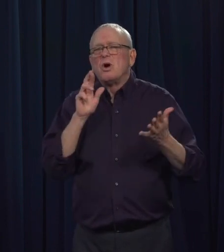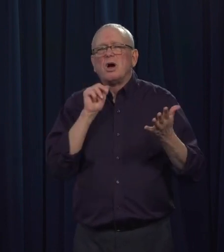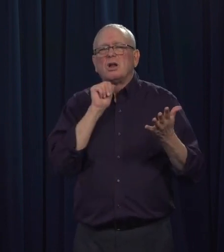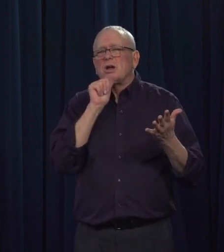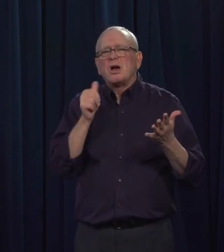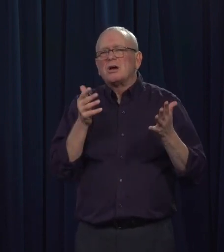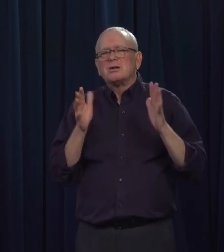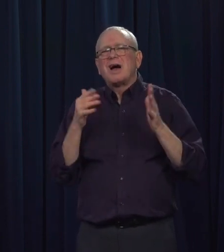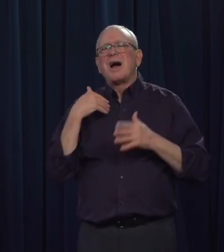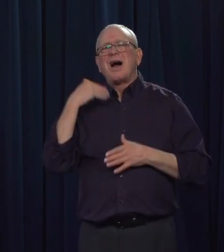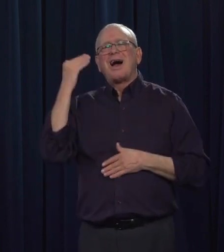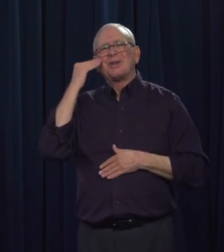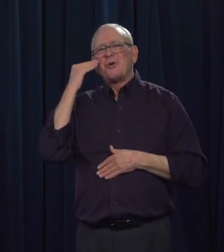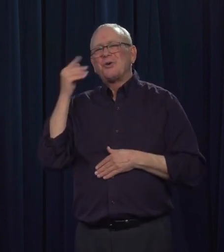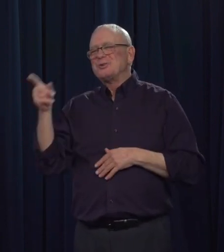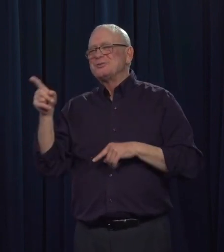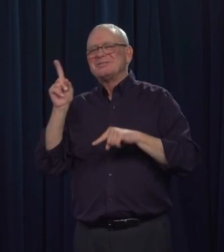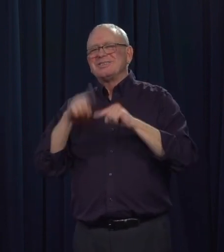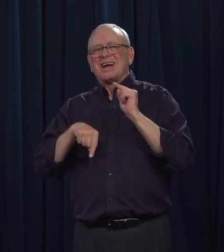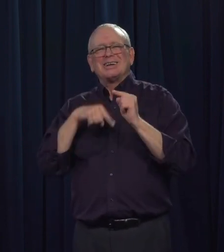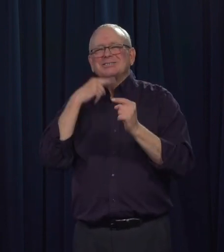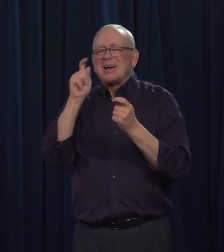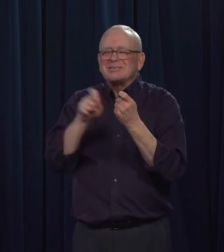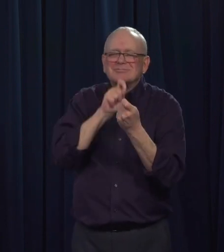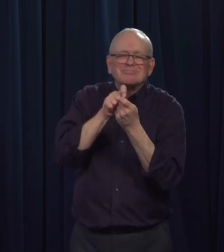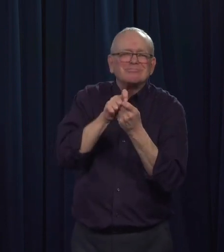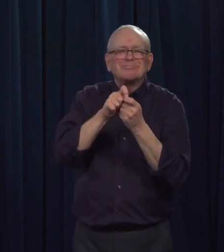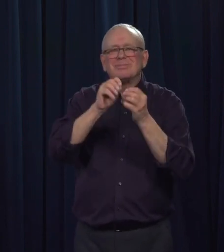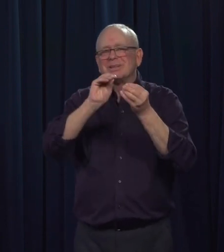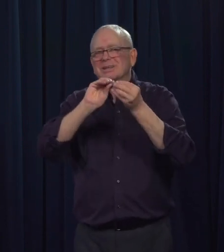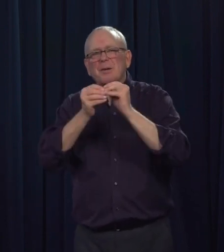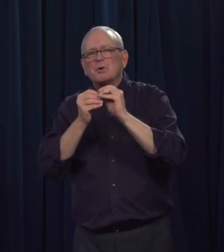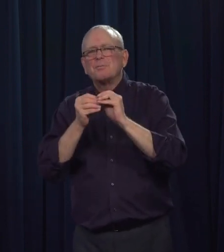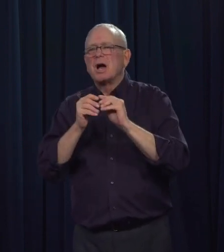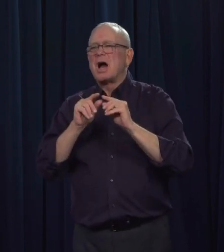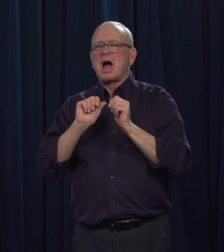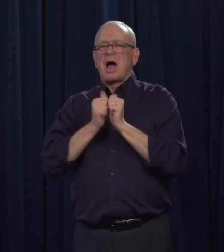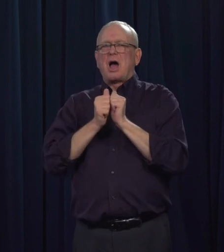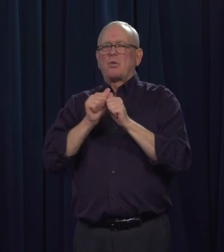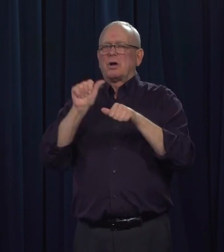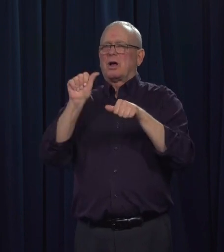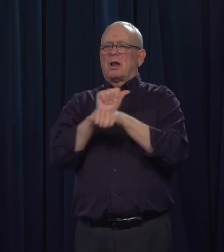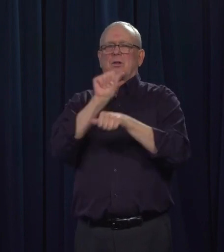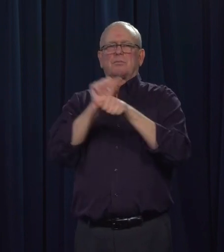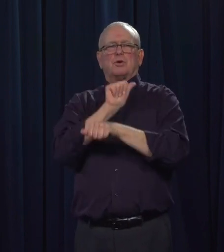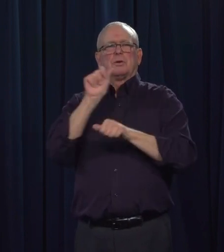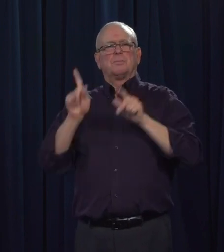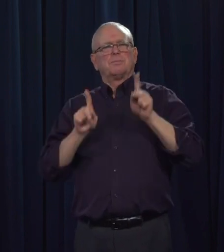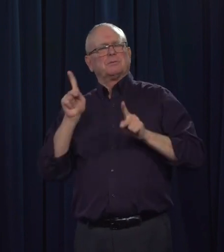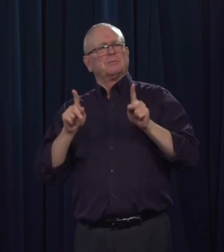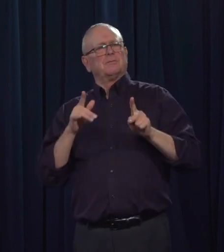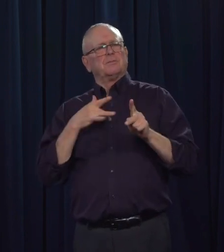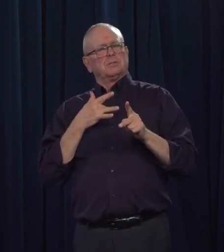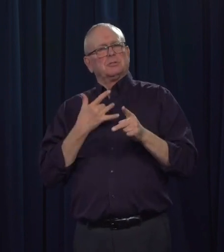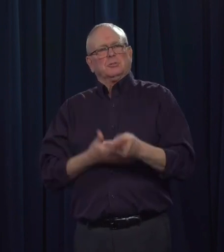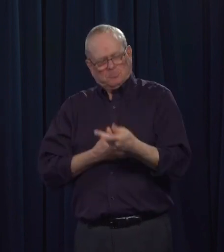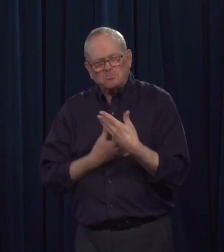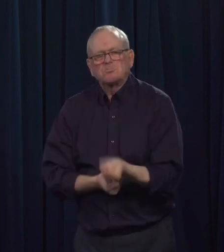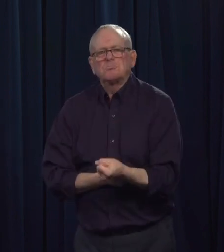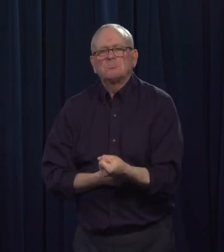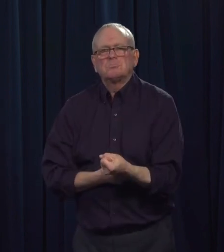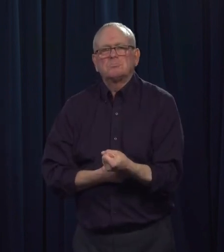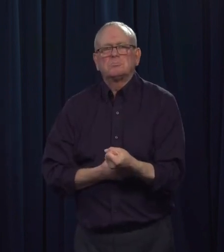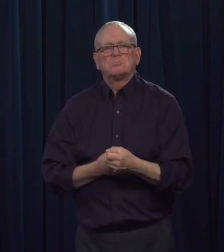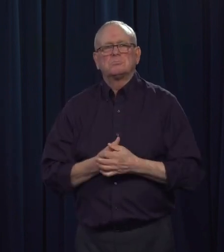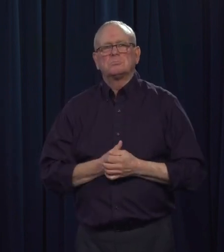could, Albertans can sort of look for next week to see if we're on the right path? Really, it's going to be looking at our numbers. And again, that will shift a little